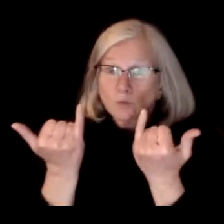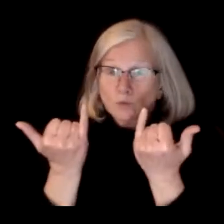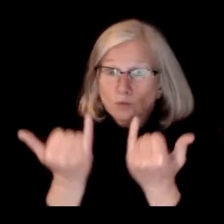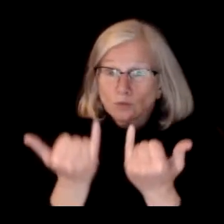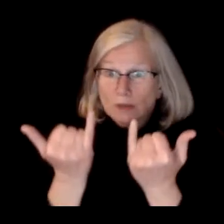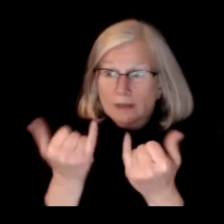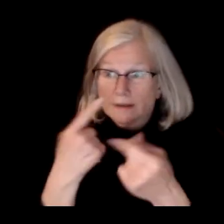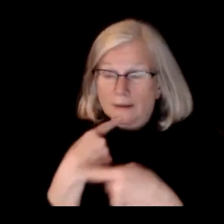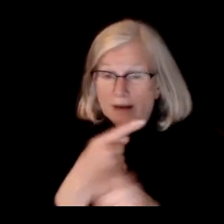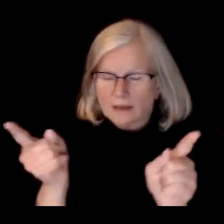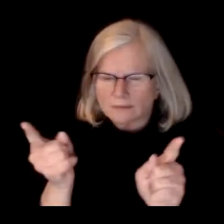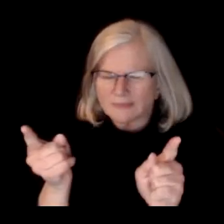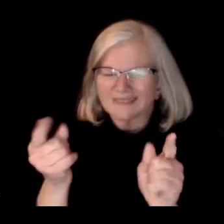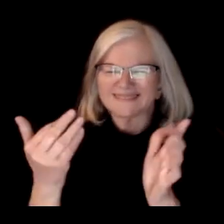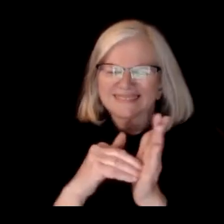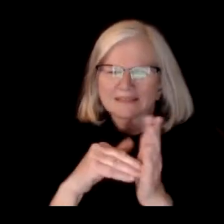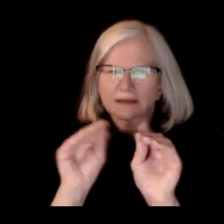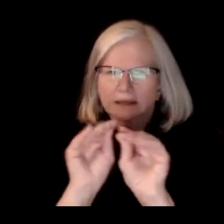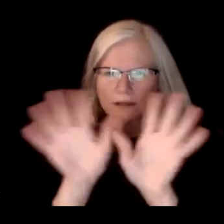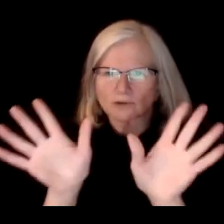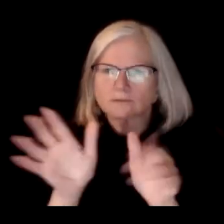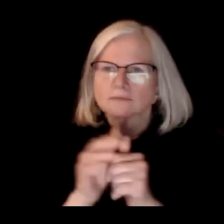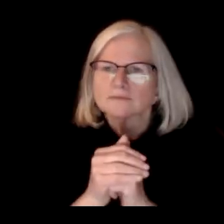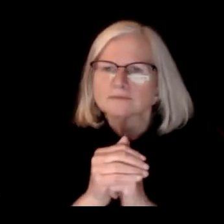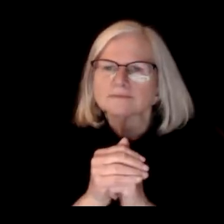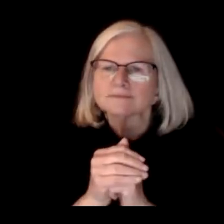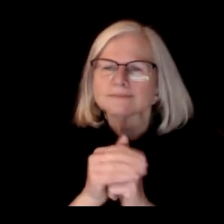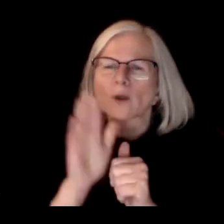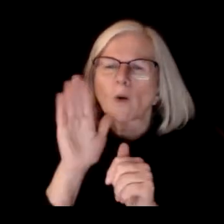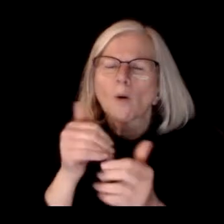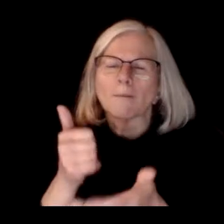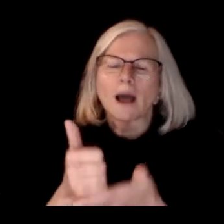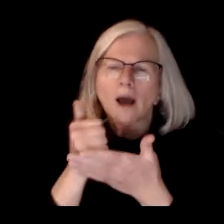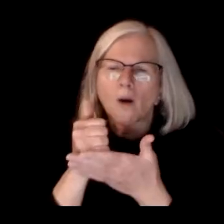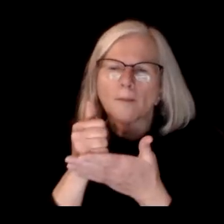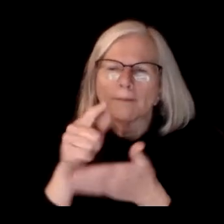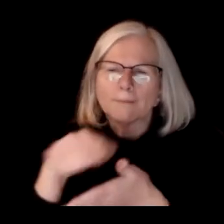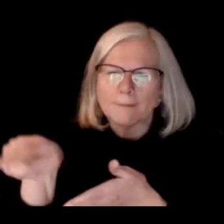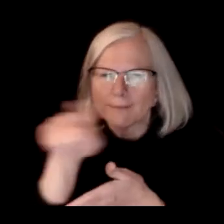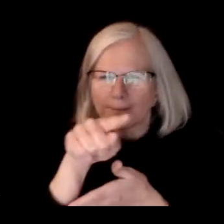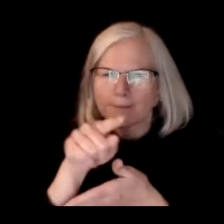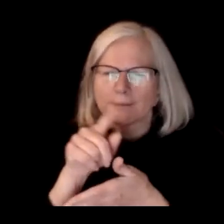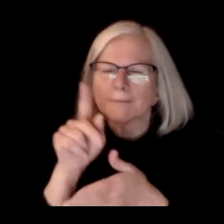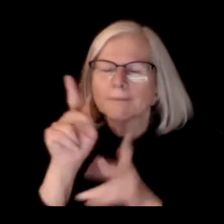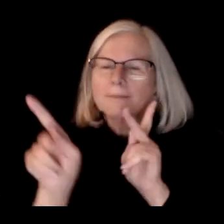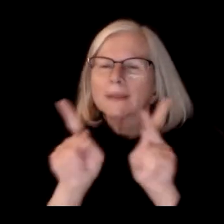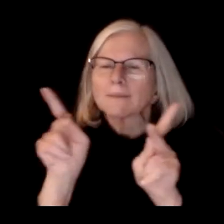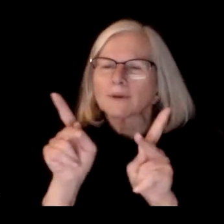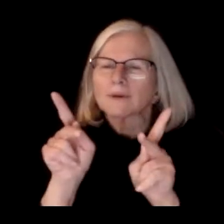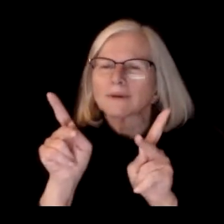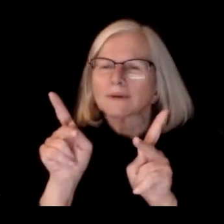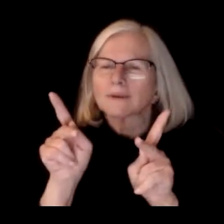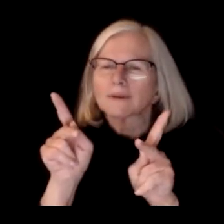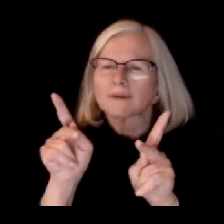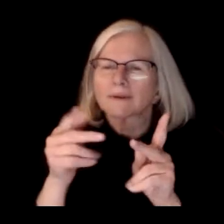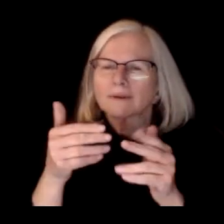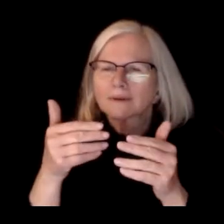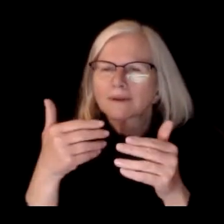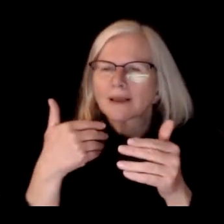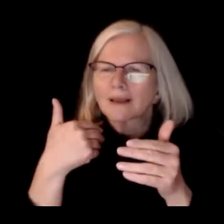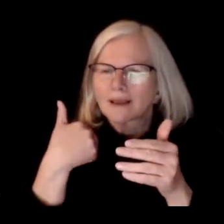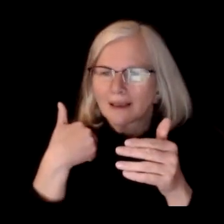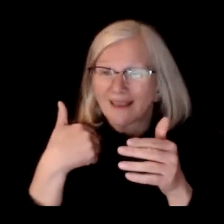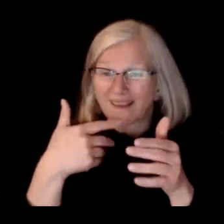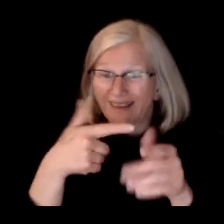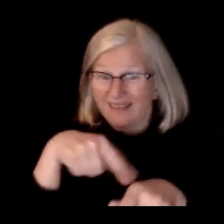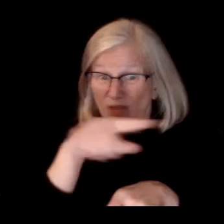hopefully helpful to those providers who may be able to use some of their